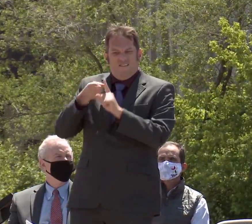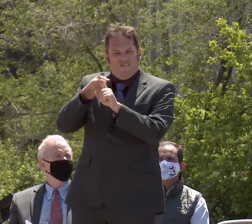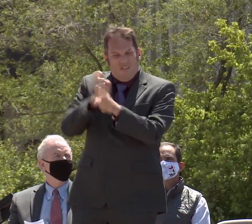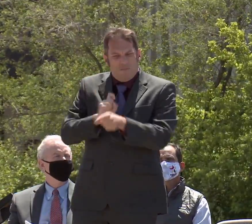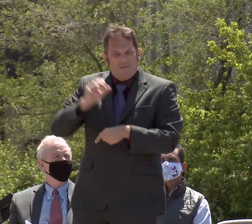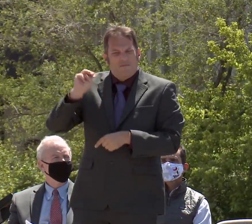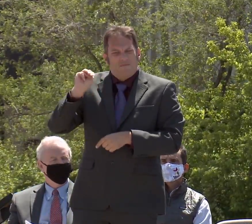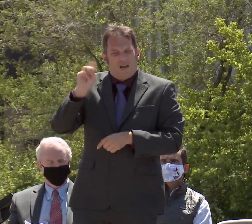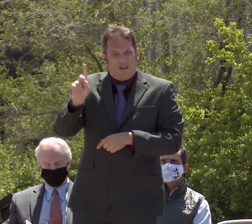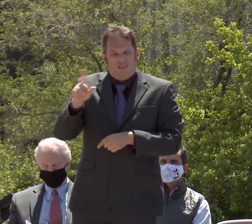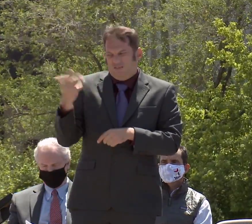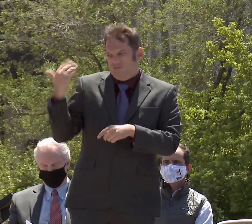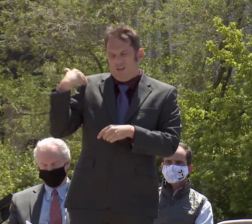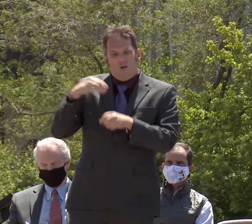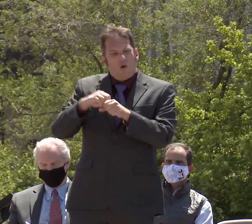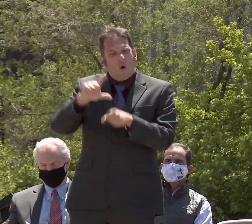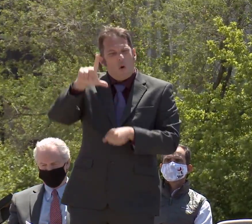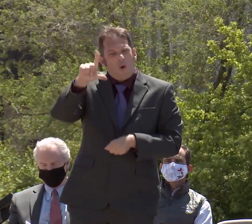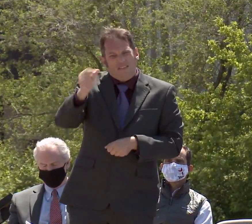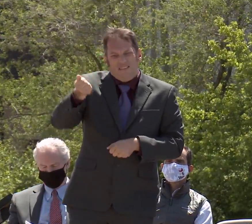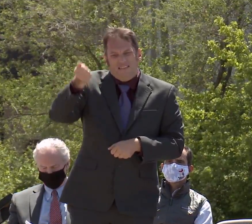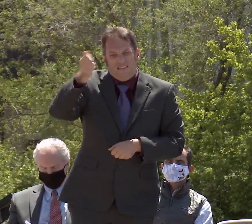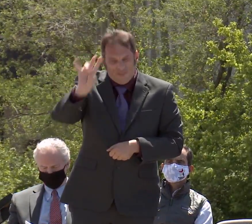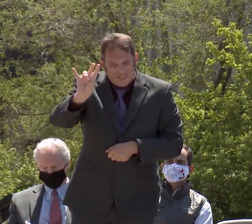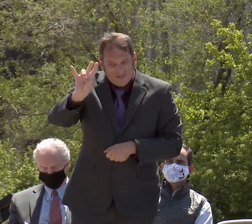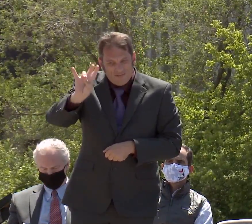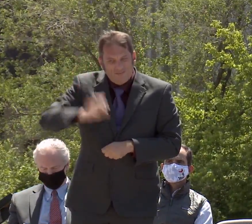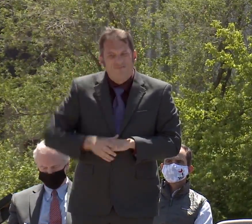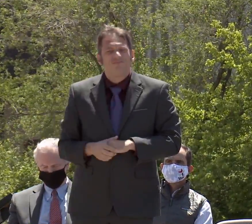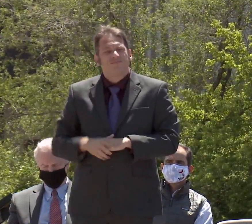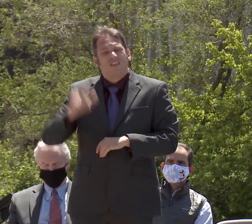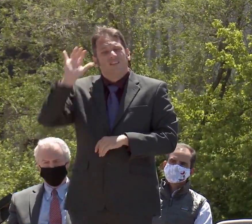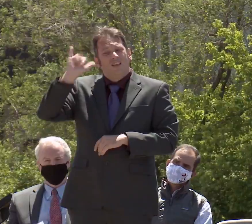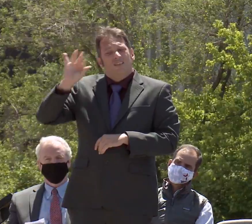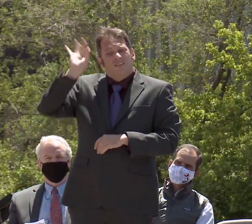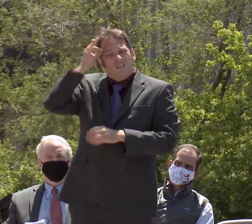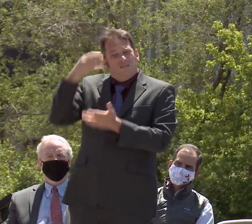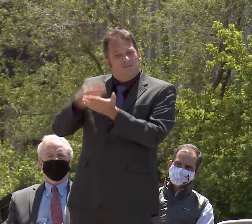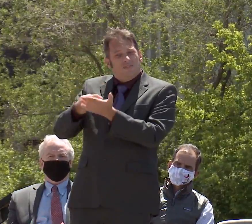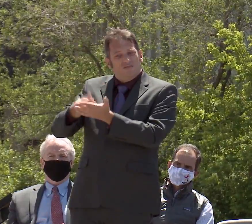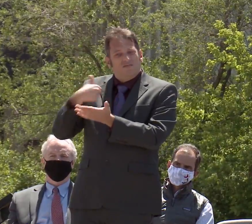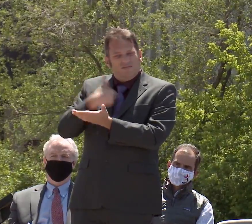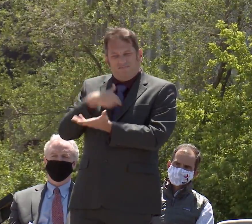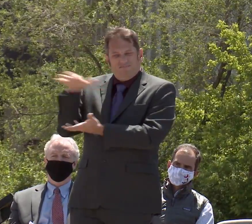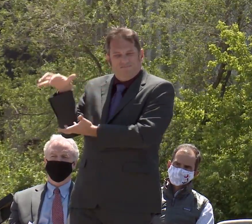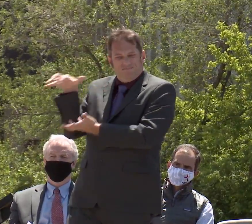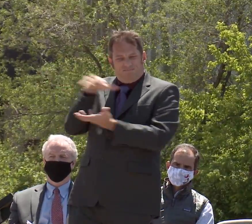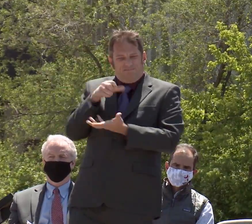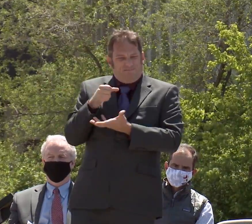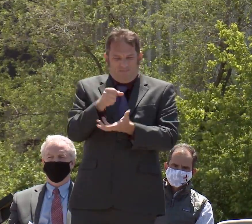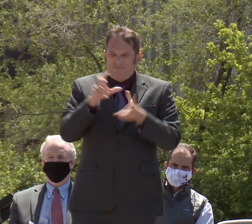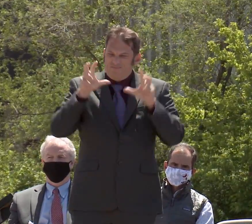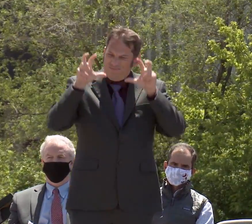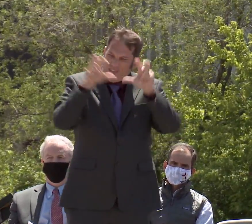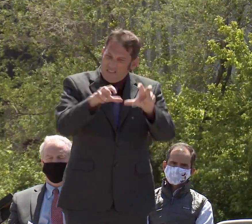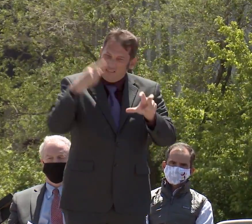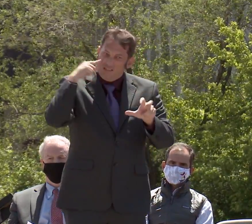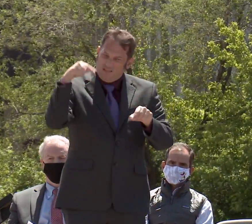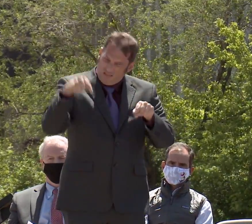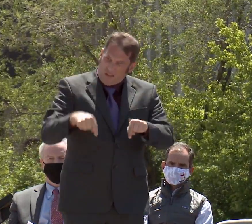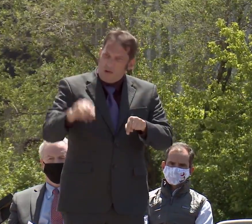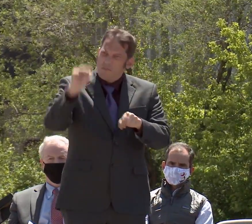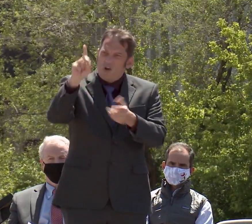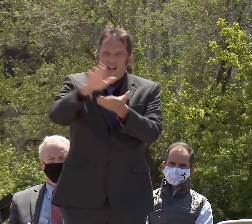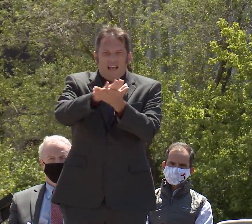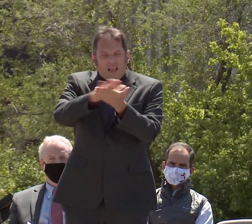over $300 million of federal funds to be invested in clean water in Maryland. A large part of that was put into this project. And